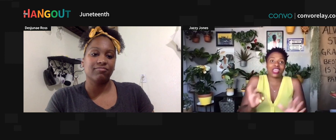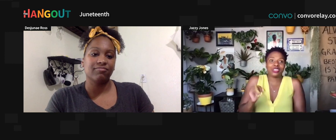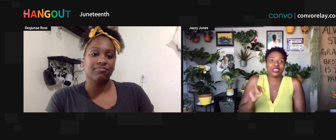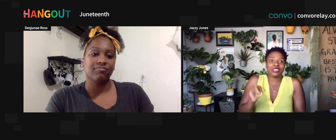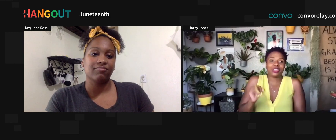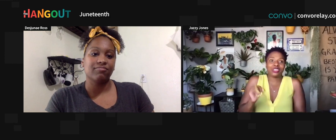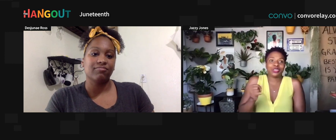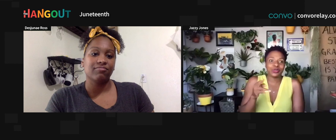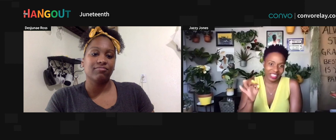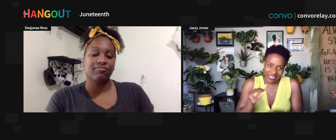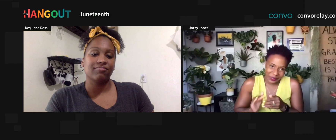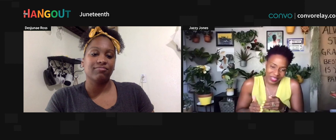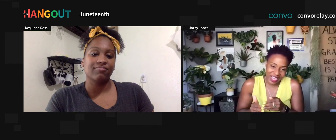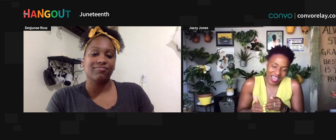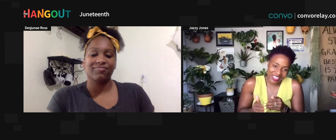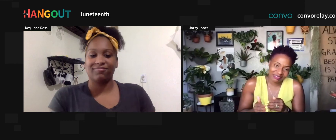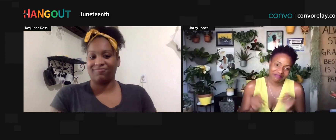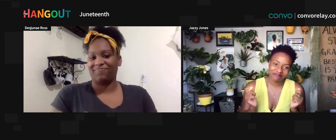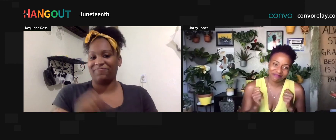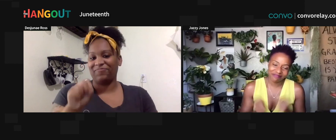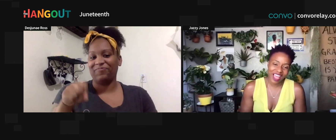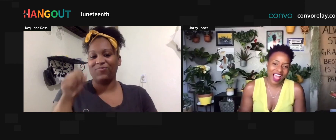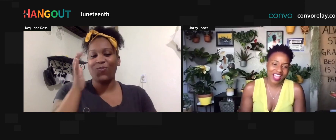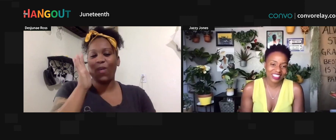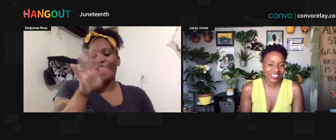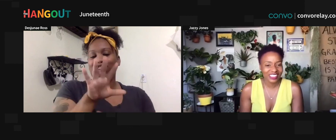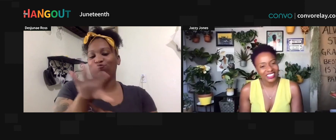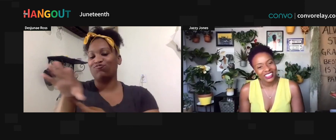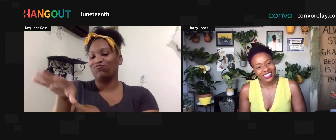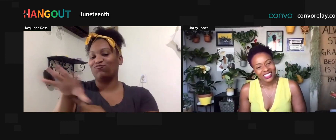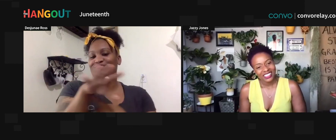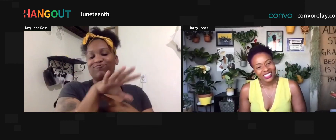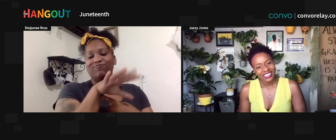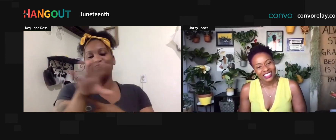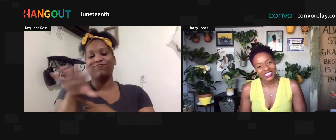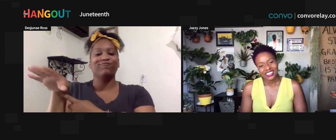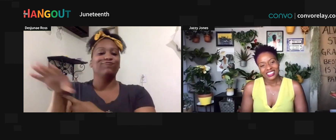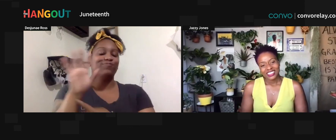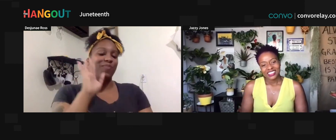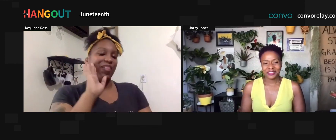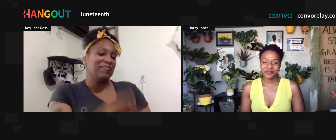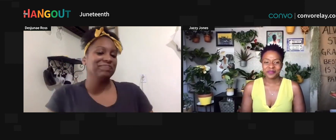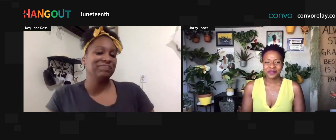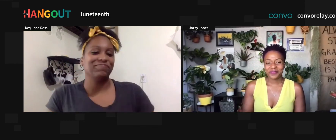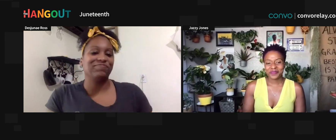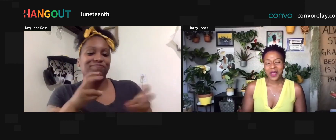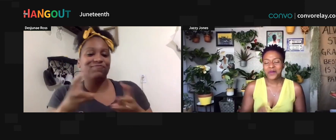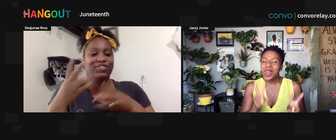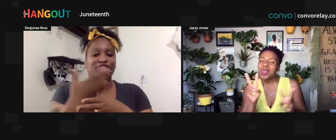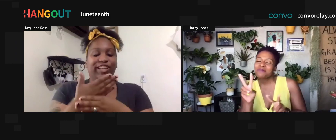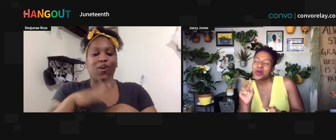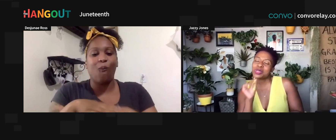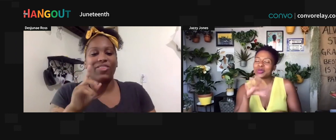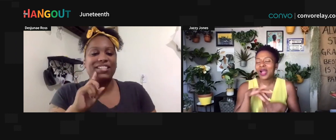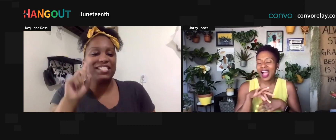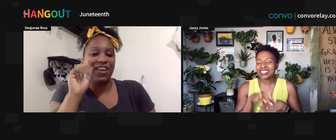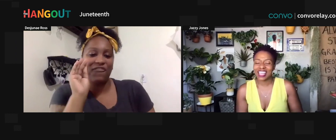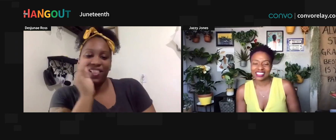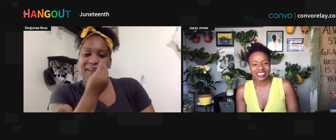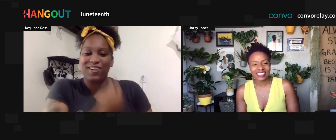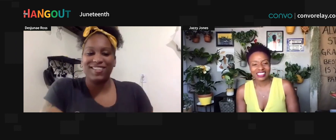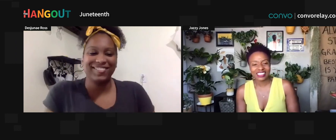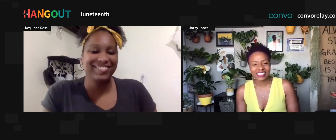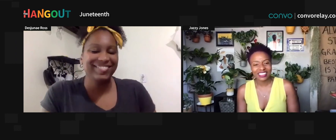day. I hope you have a wonderful Juneteenth and a wonderful weekend. Yes, thank you so much. I will definitely